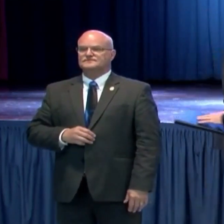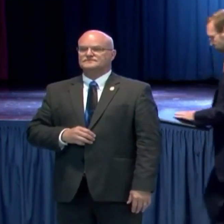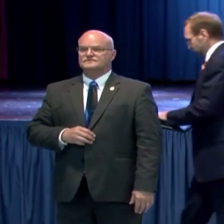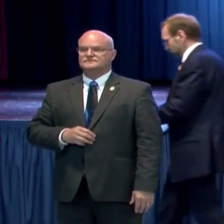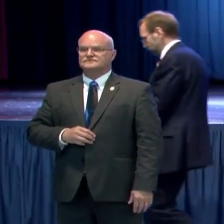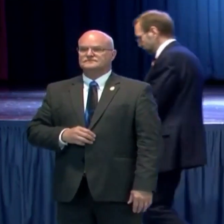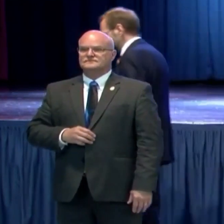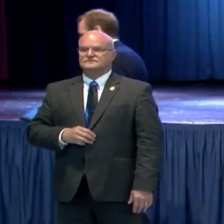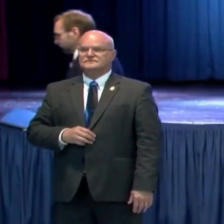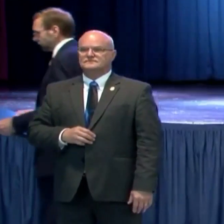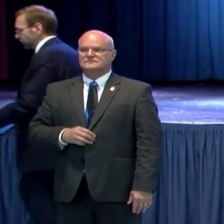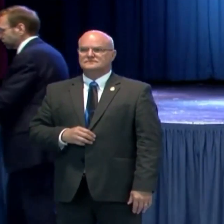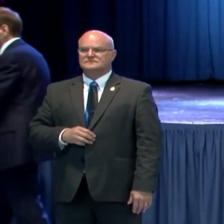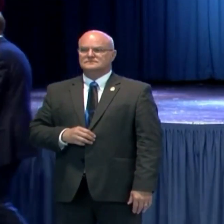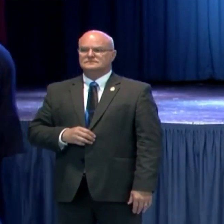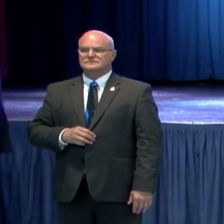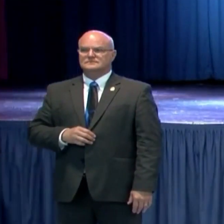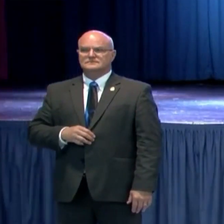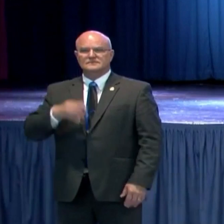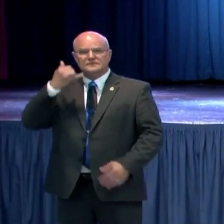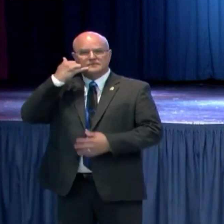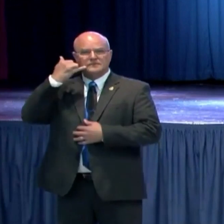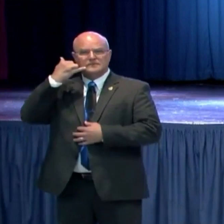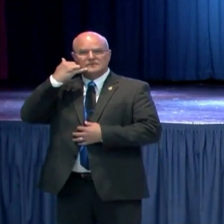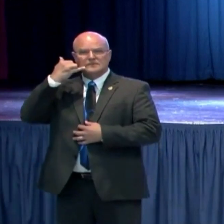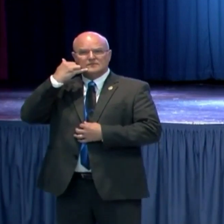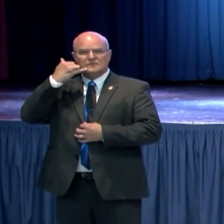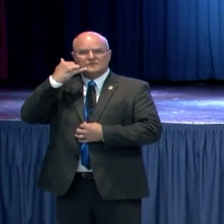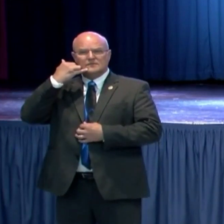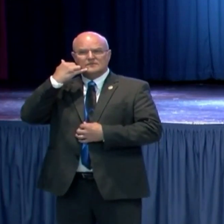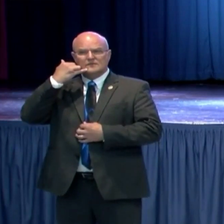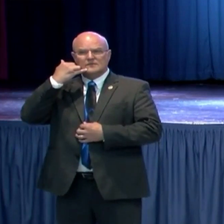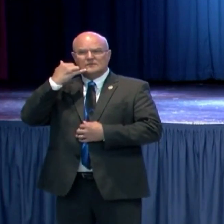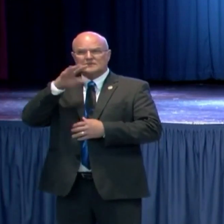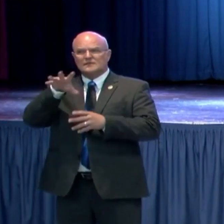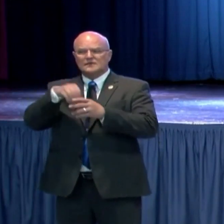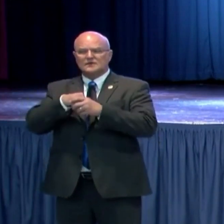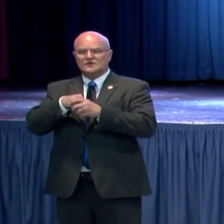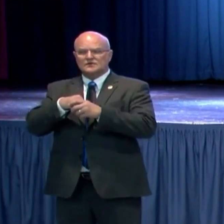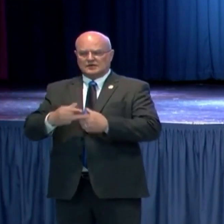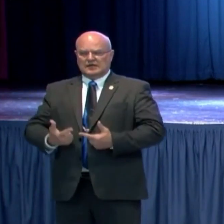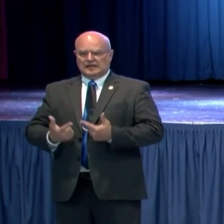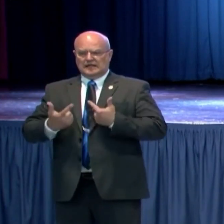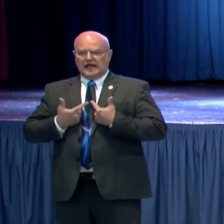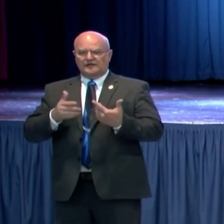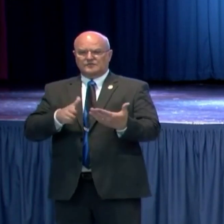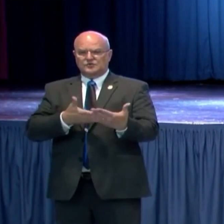Does the bar guideline, does that include live entertainment and live music?